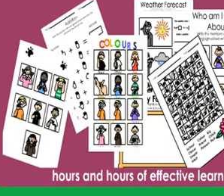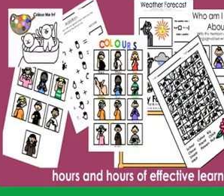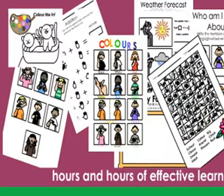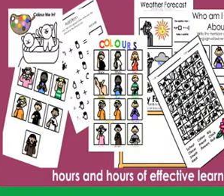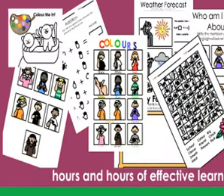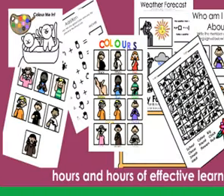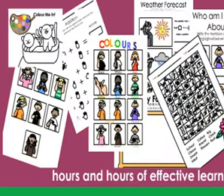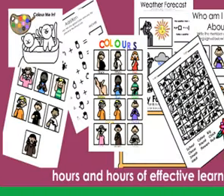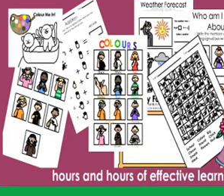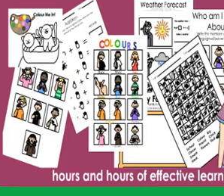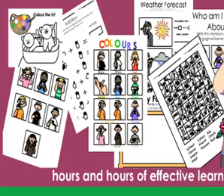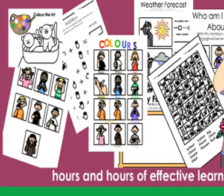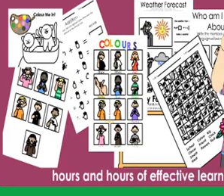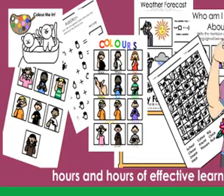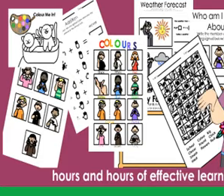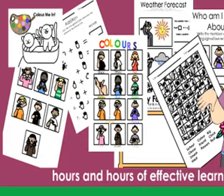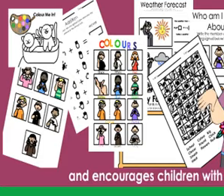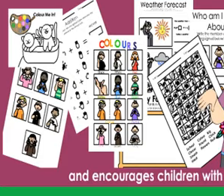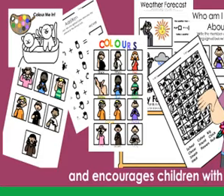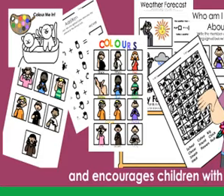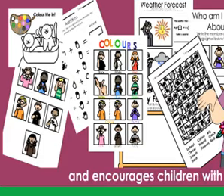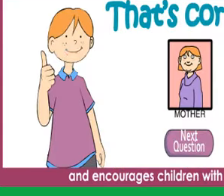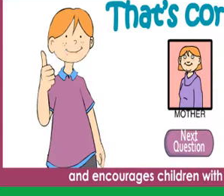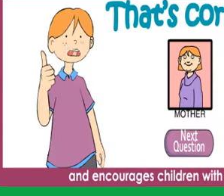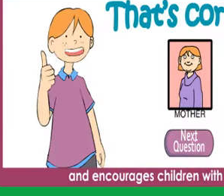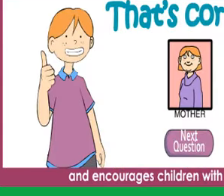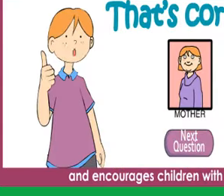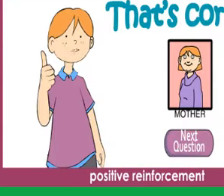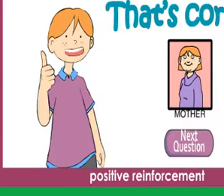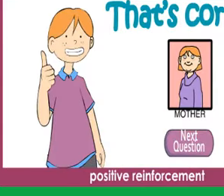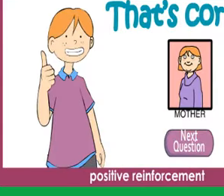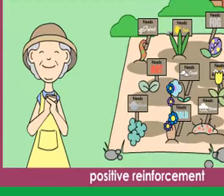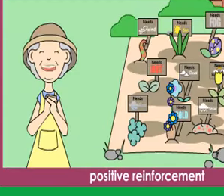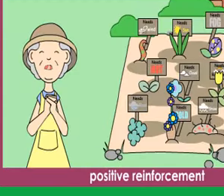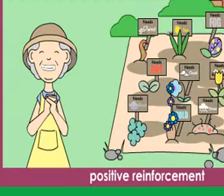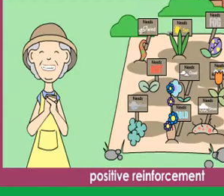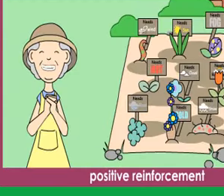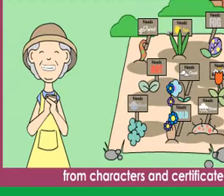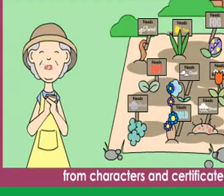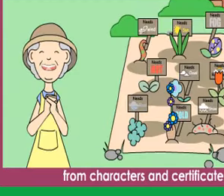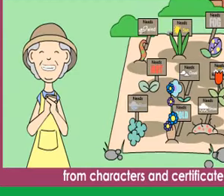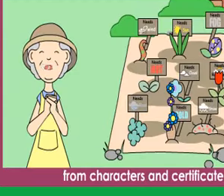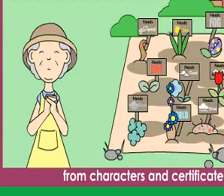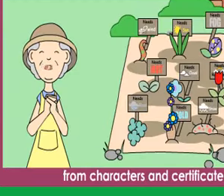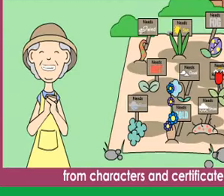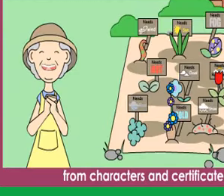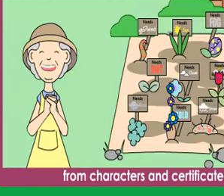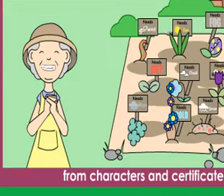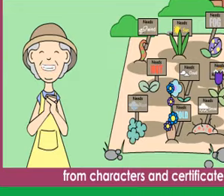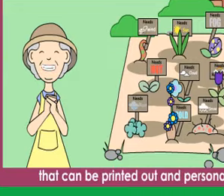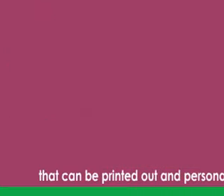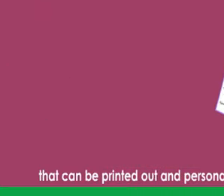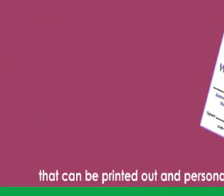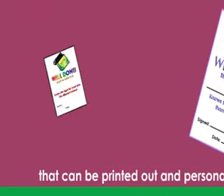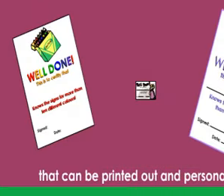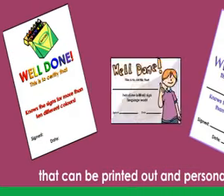hours and hours of effective learning and encourages children with positive reinforcement from characters and certificates that can be printed